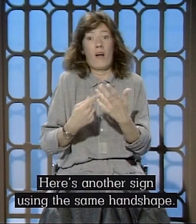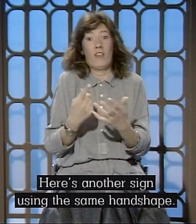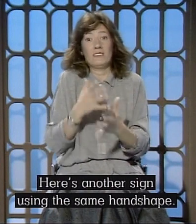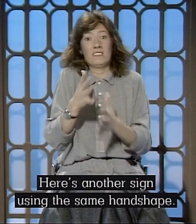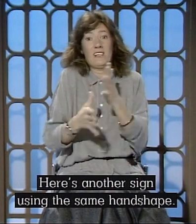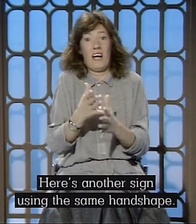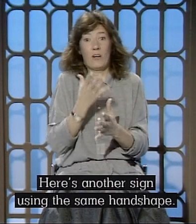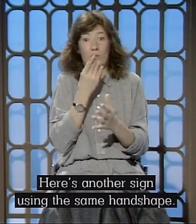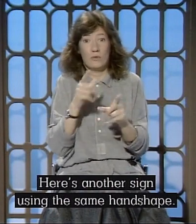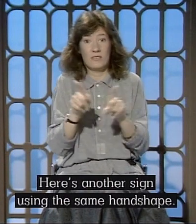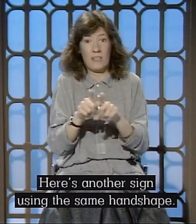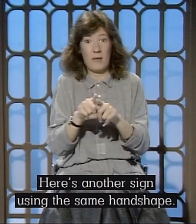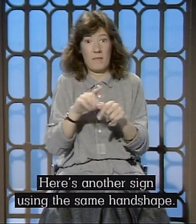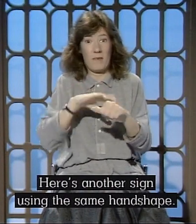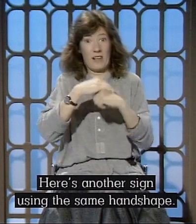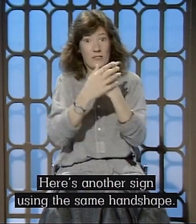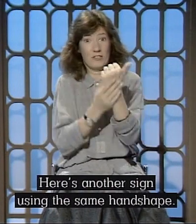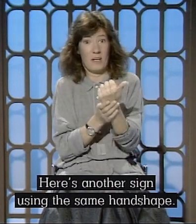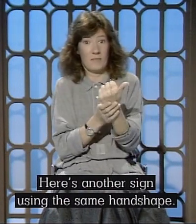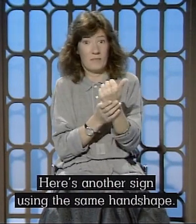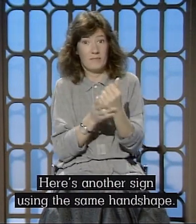Here's another sign using the same handshape.